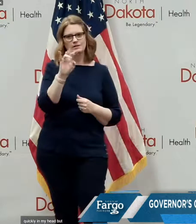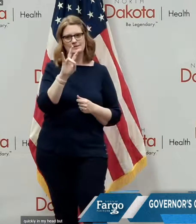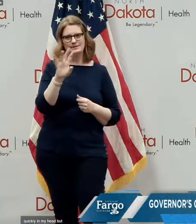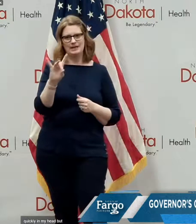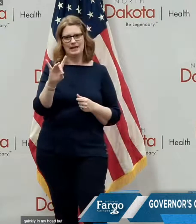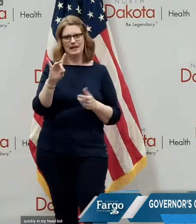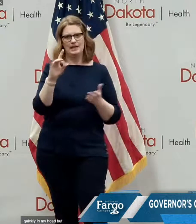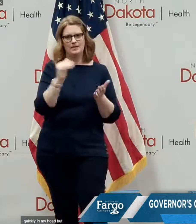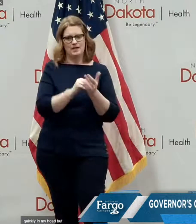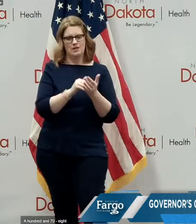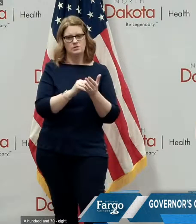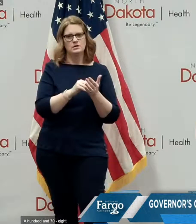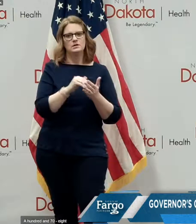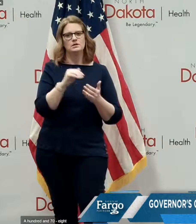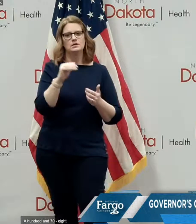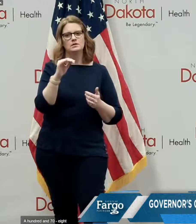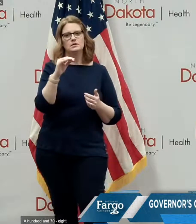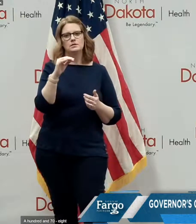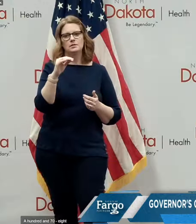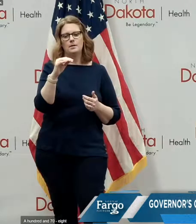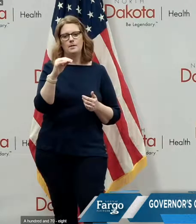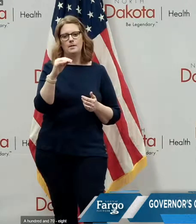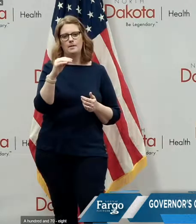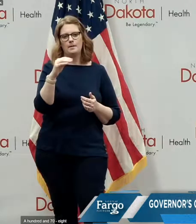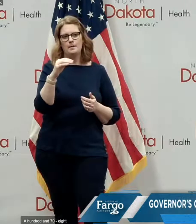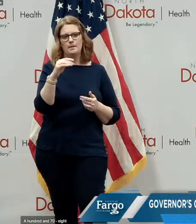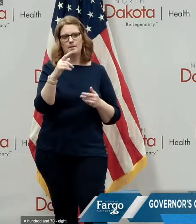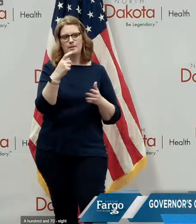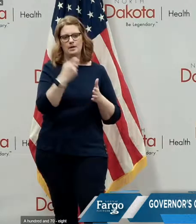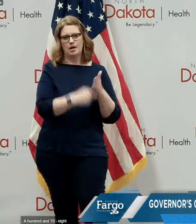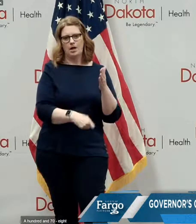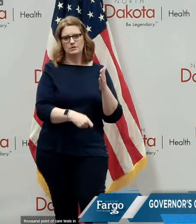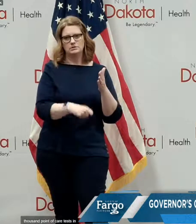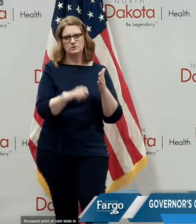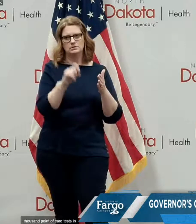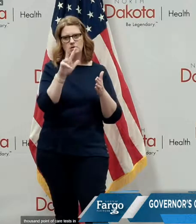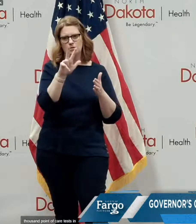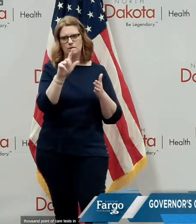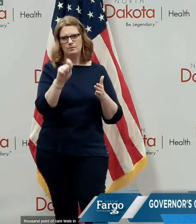178,000 point of care tests, and the total cost was